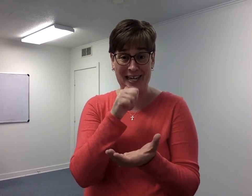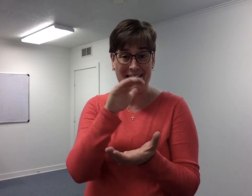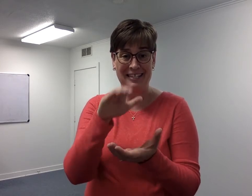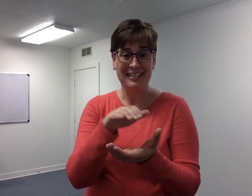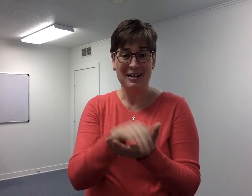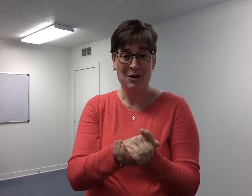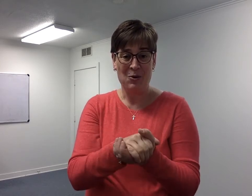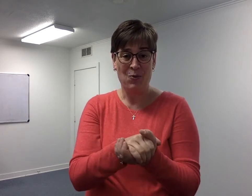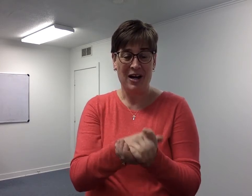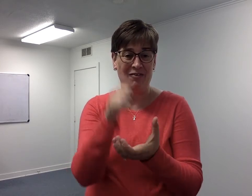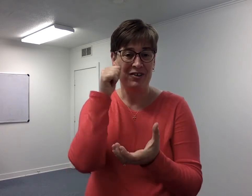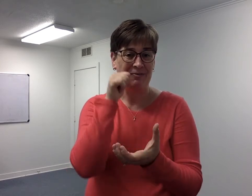hand. Wife.